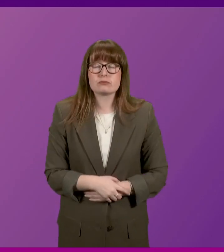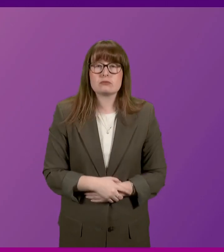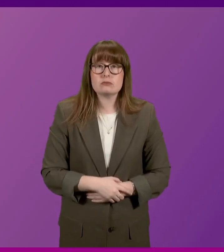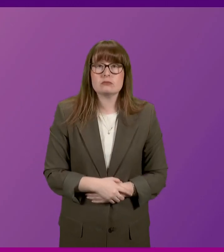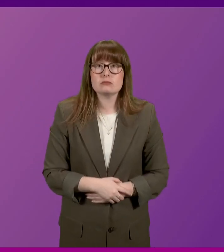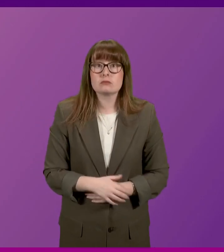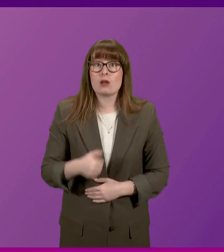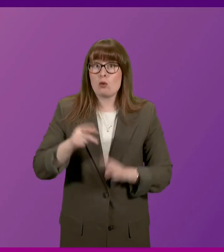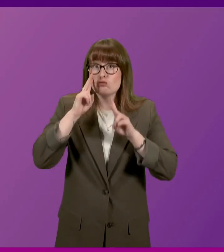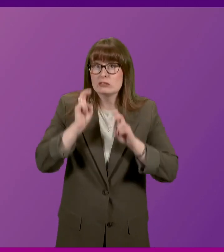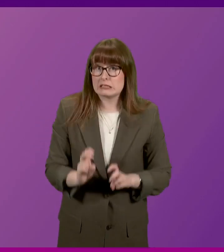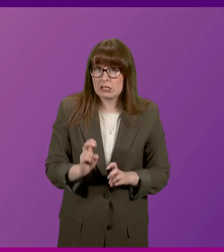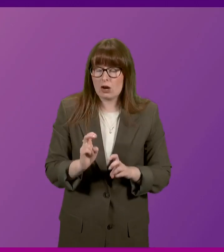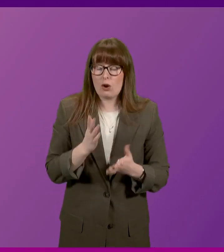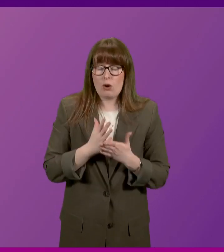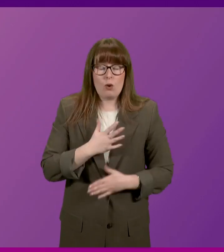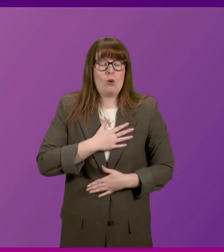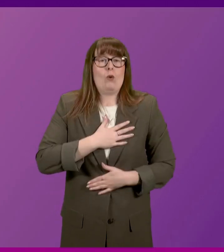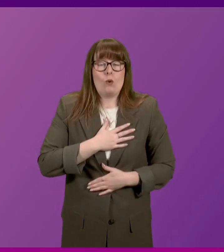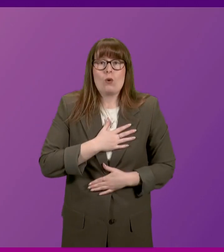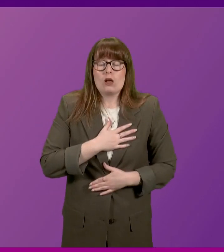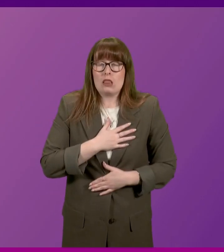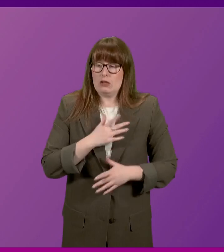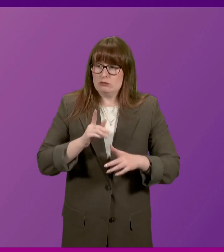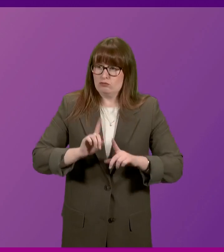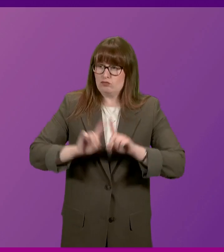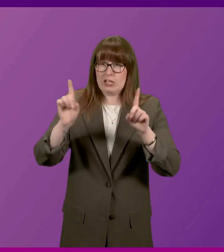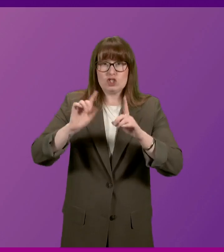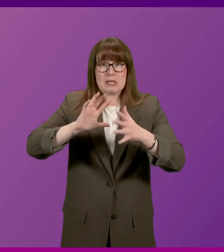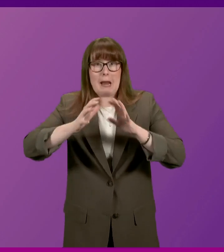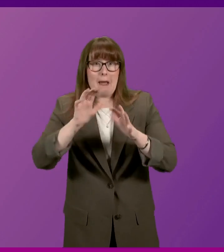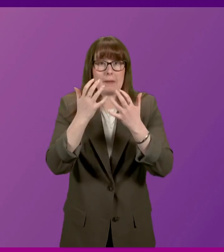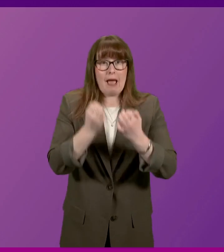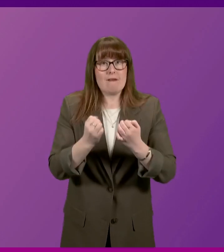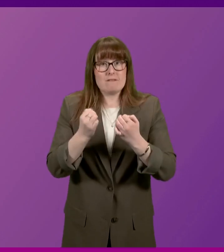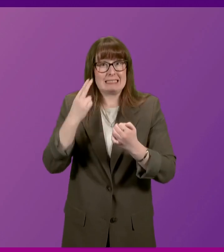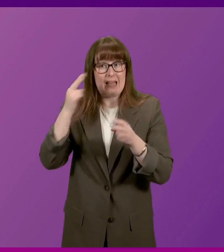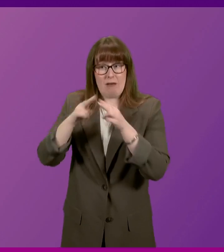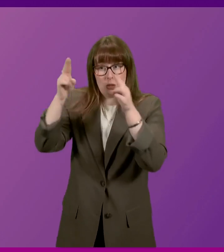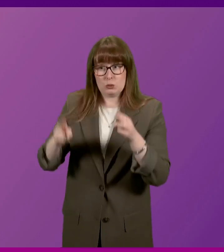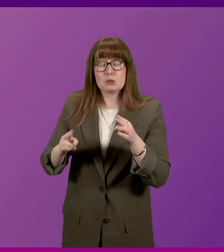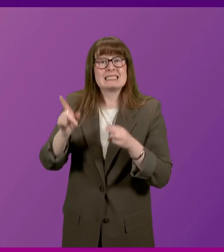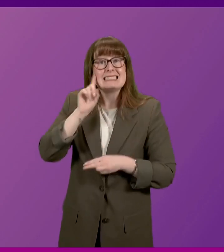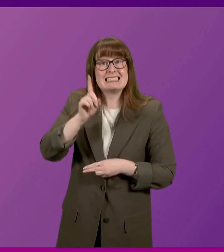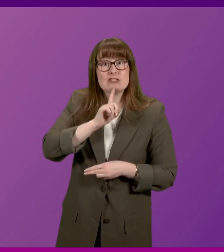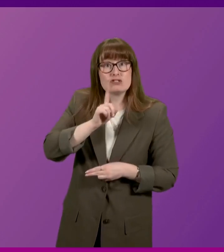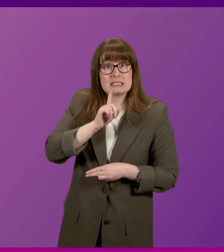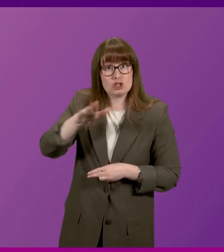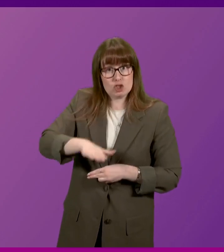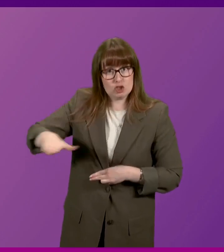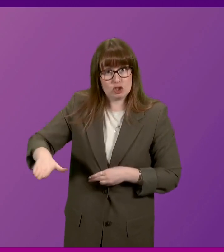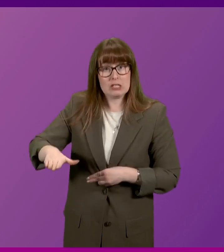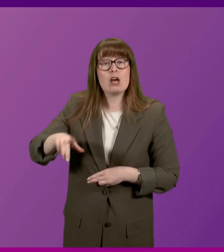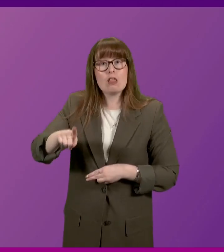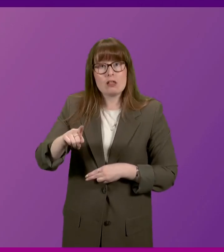our research uncovered a kind of heartbreaking dynamic in deaf households, where hearing children of deaf mothers often hear the abuse coming, whereas